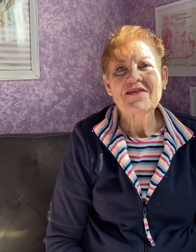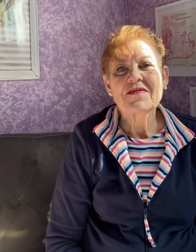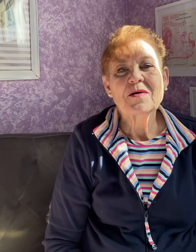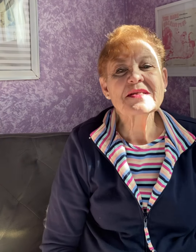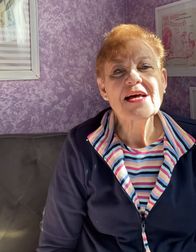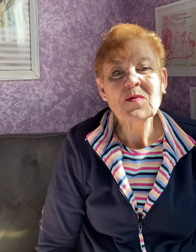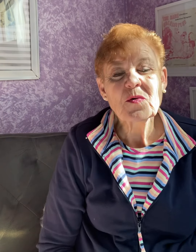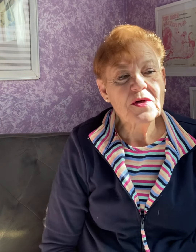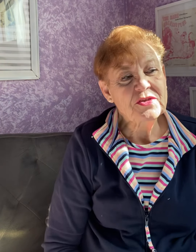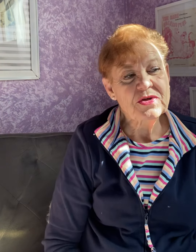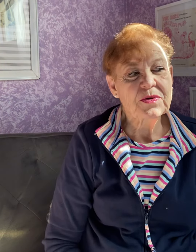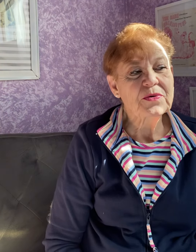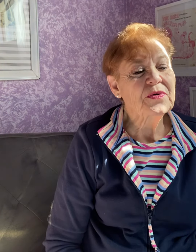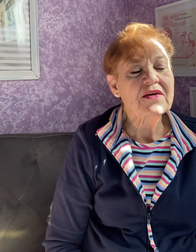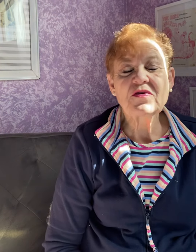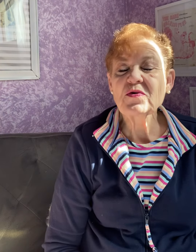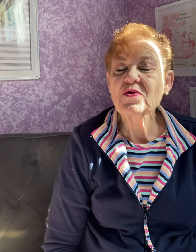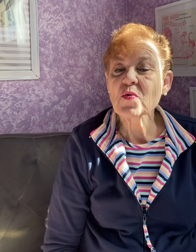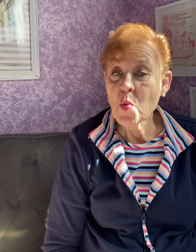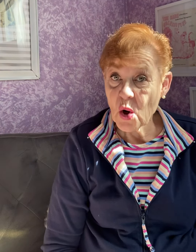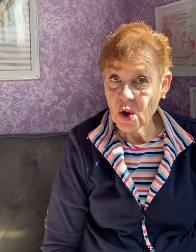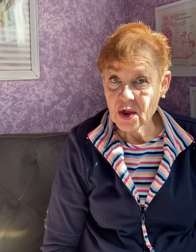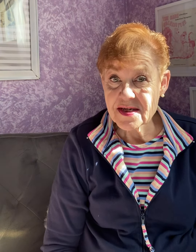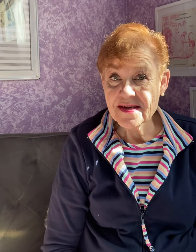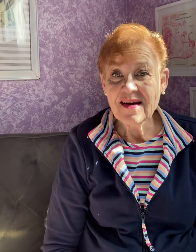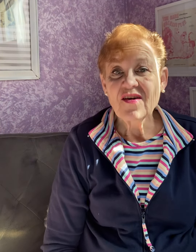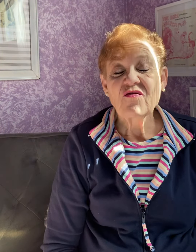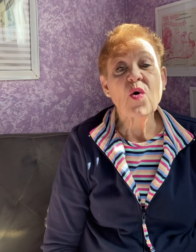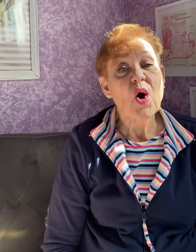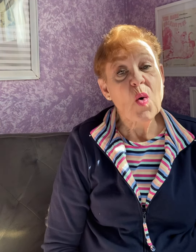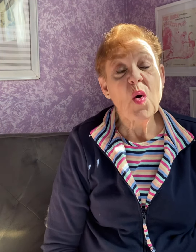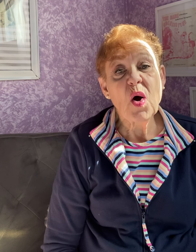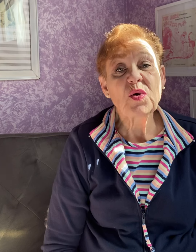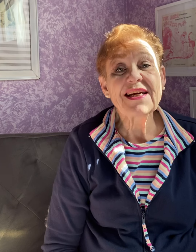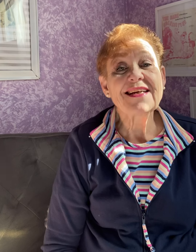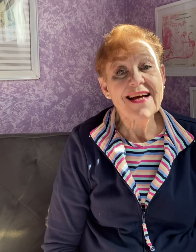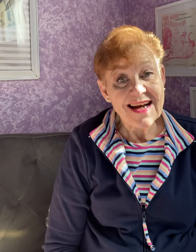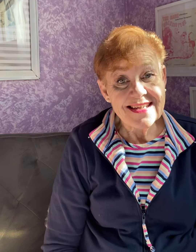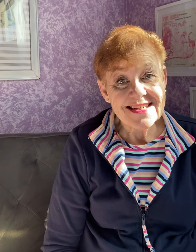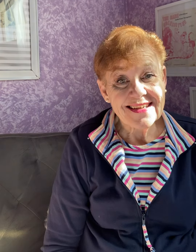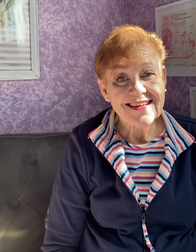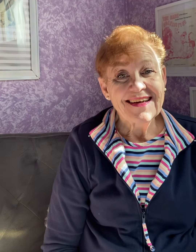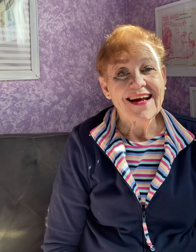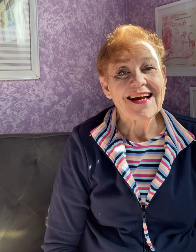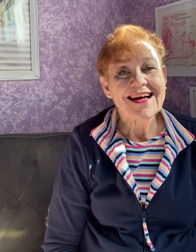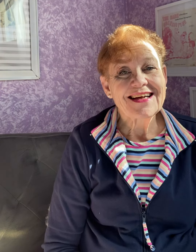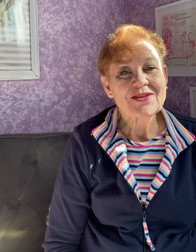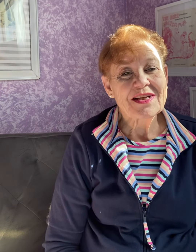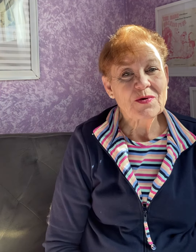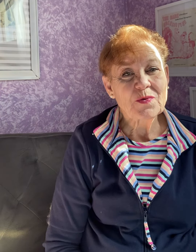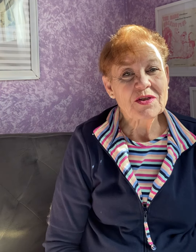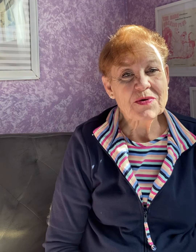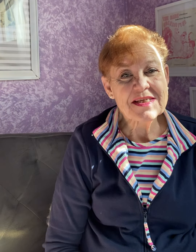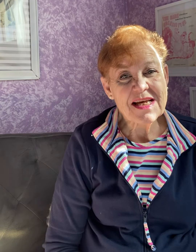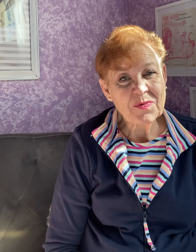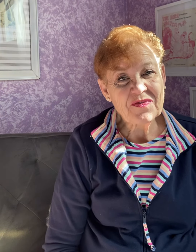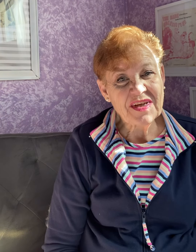Hi folks, I'm going to give you the words for O Holy Night, and then we'll do a separate